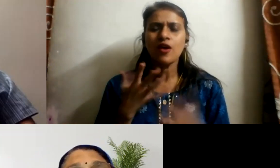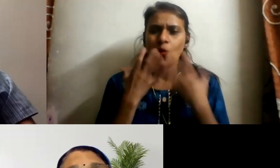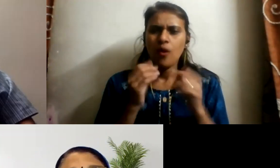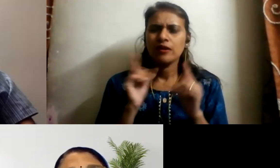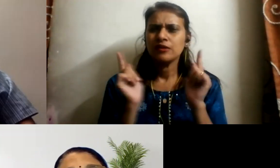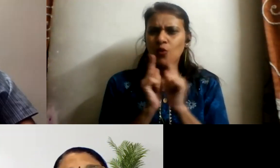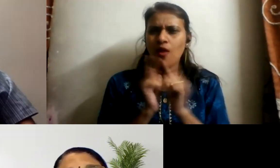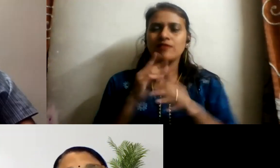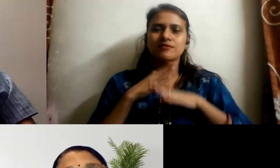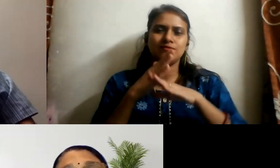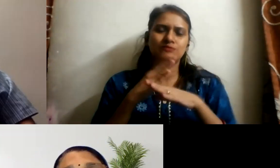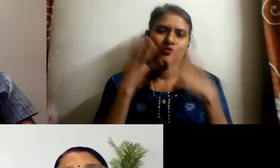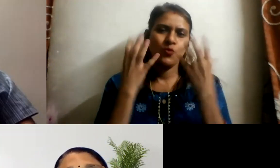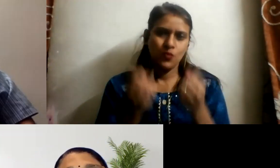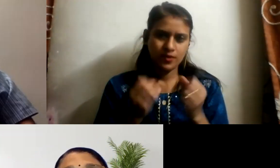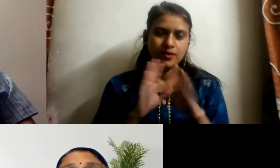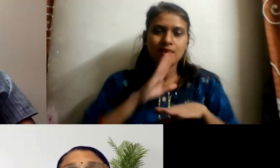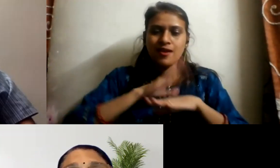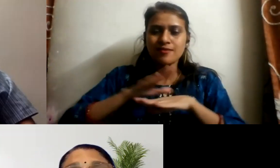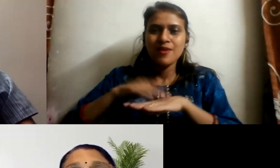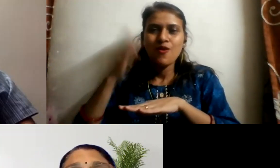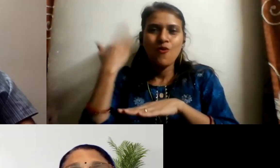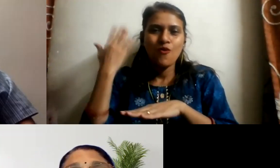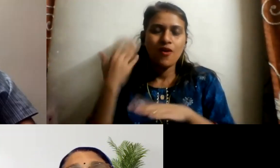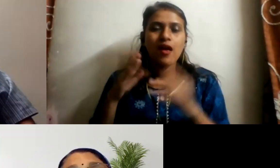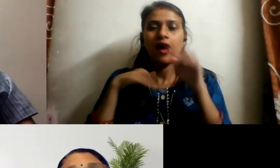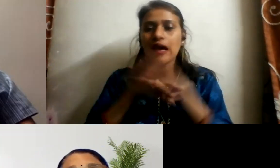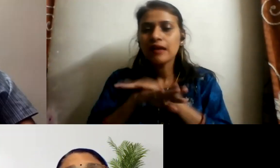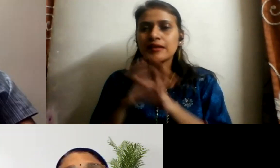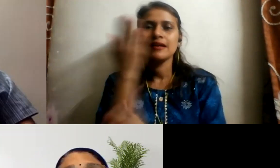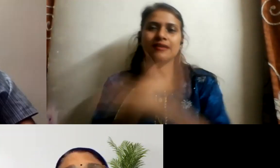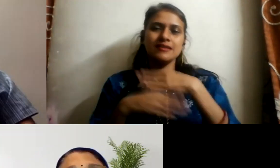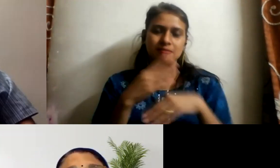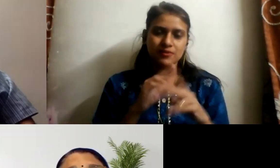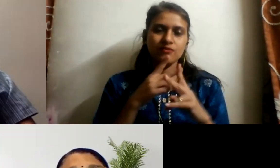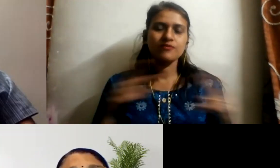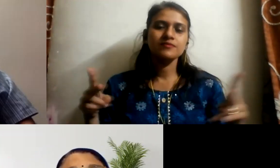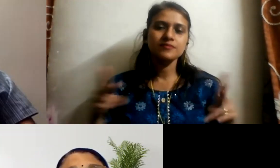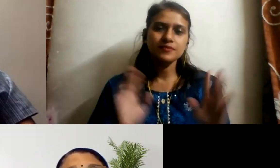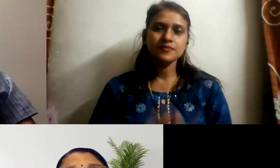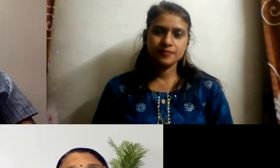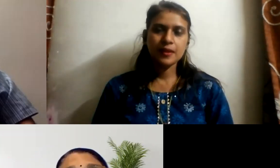share our small experiences in the disability sector, how we are